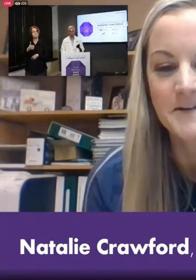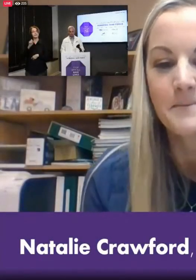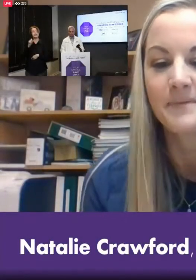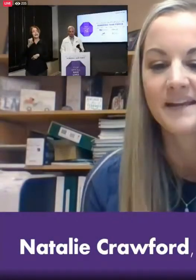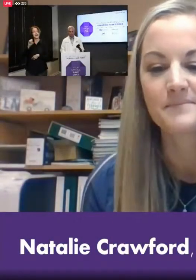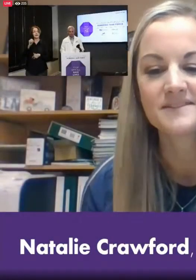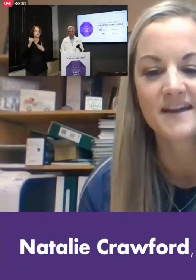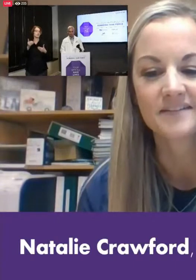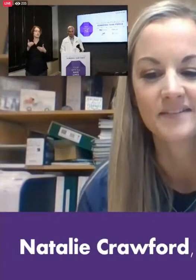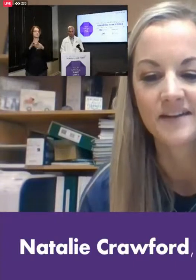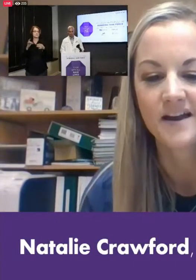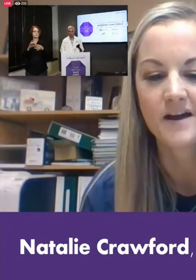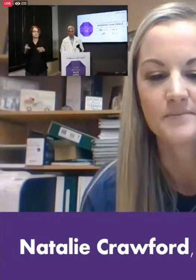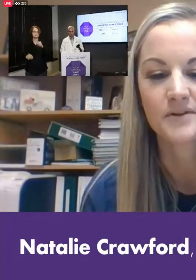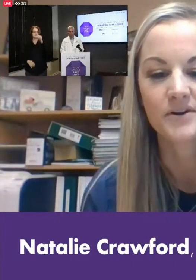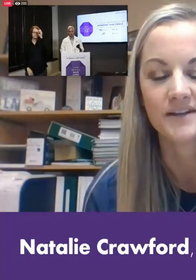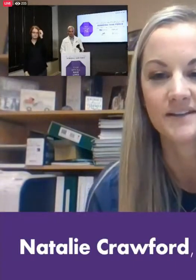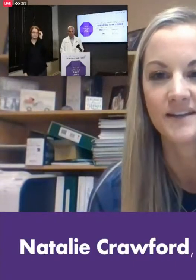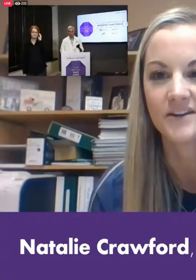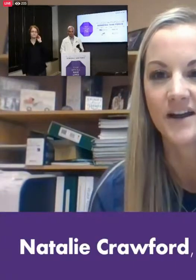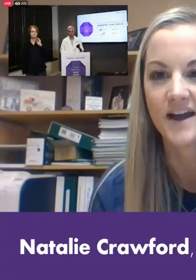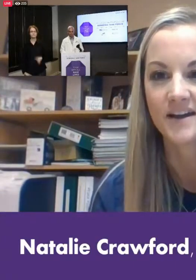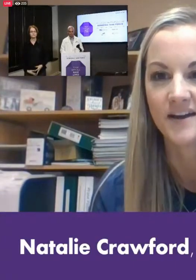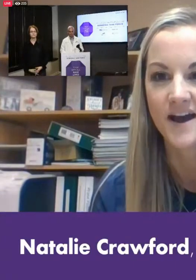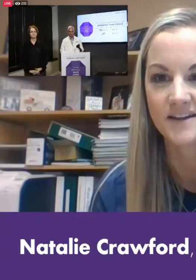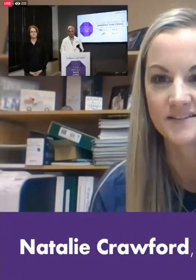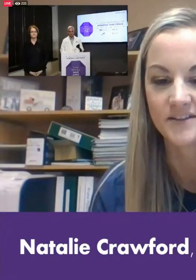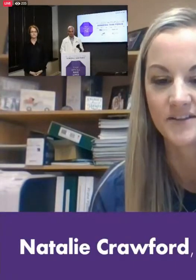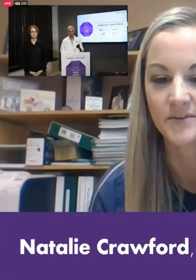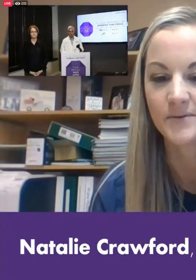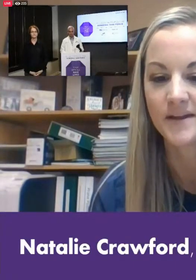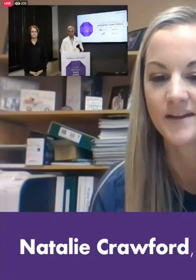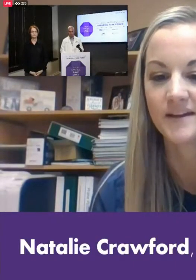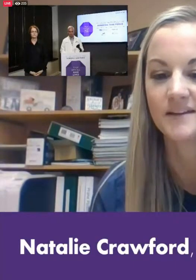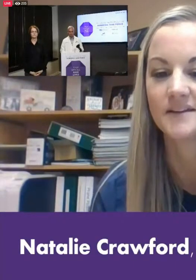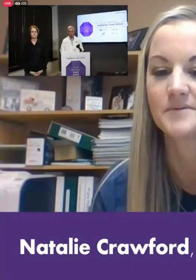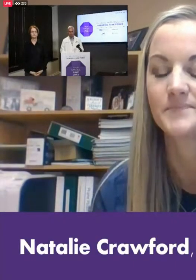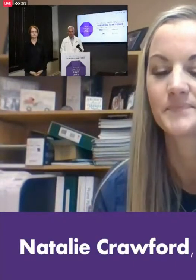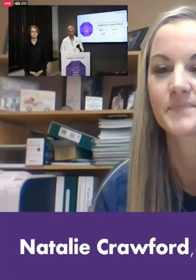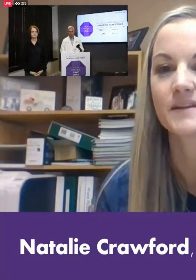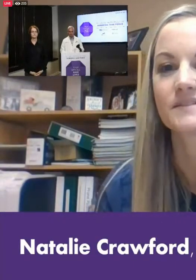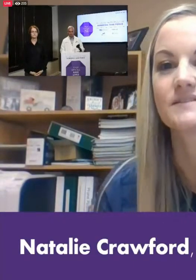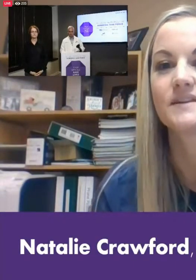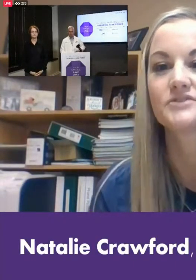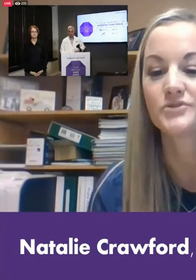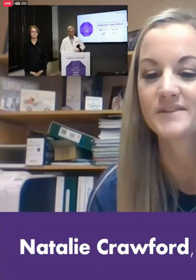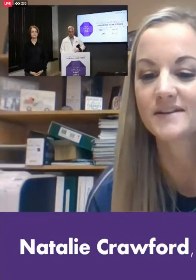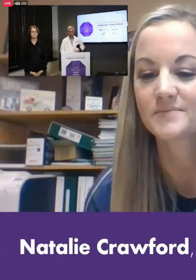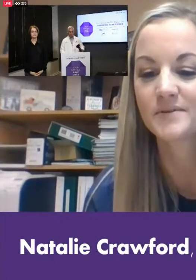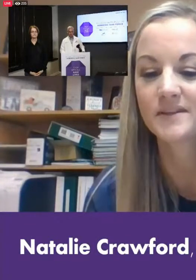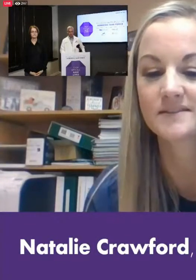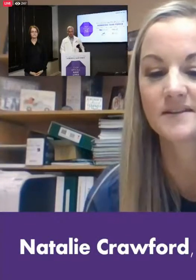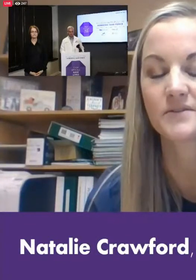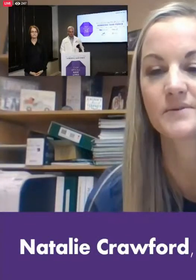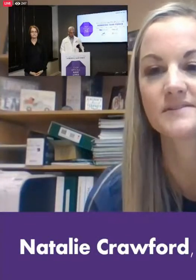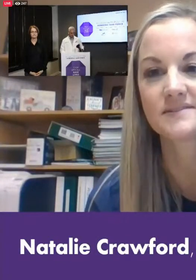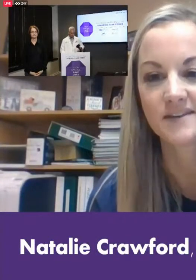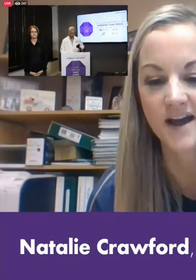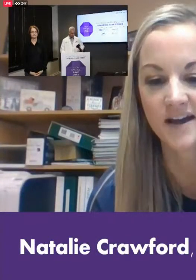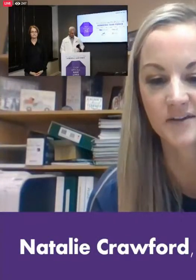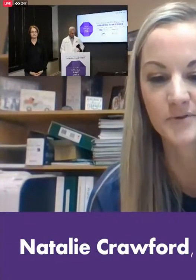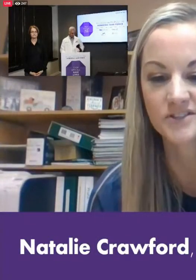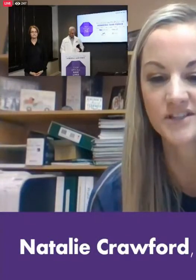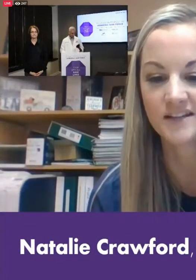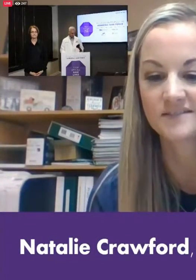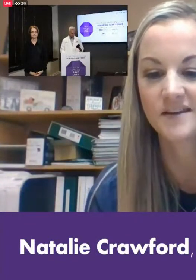Hi, my name is Natalie. I'm an RN here at ICU at St. Joe's Hospital, Lake St.